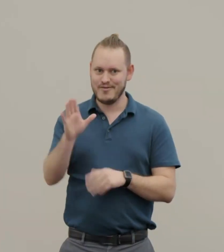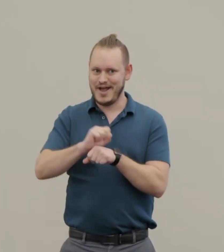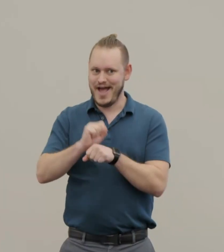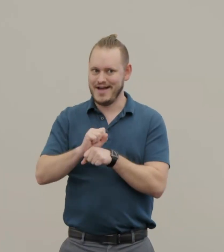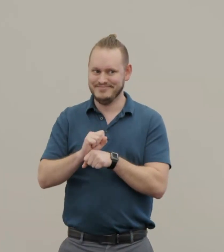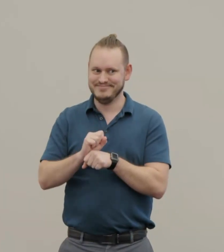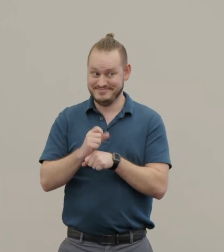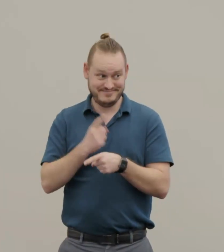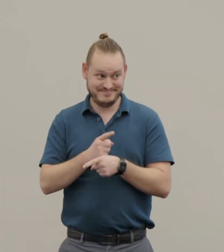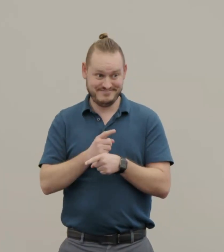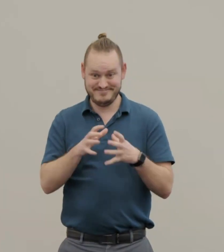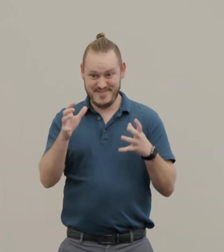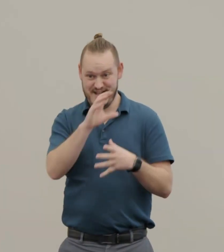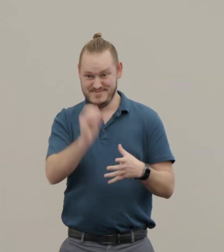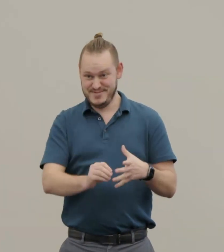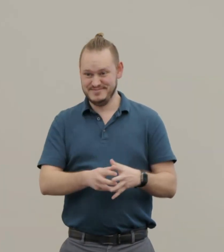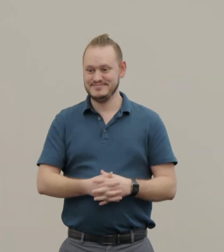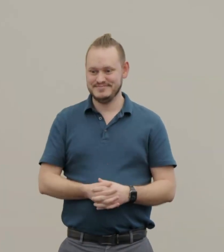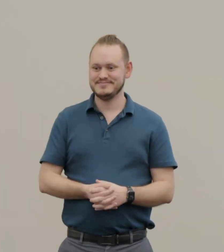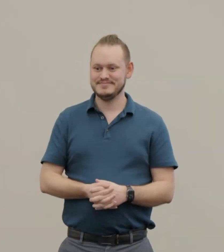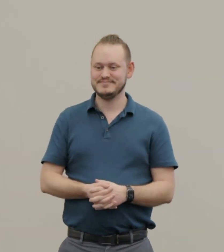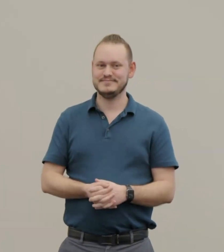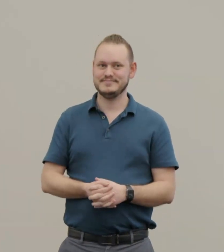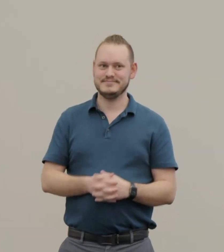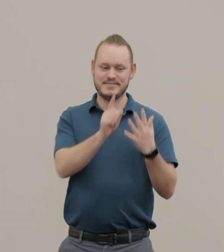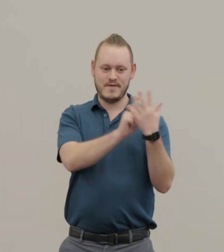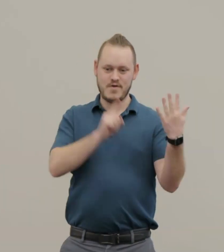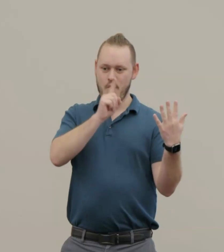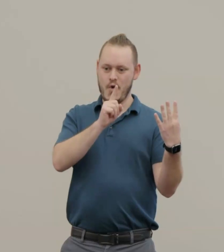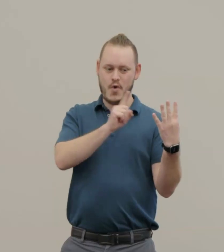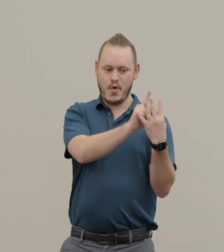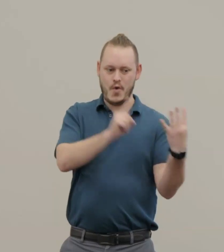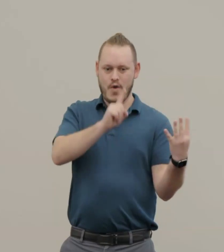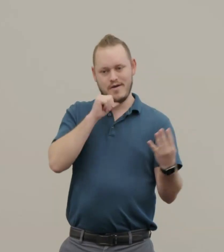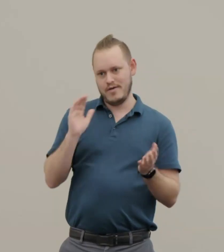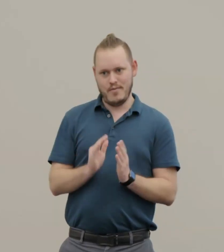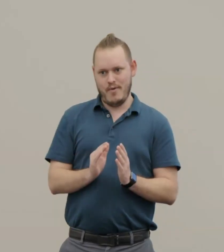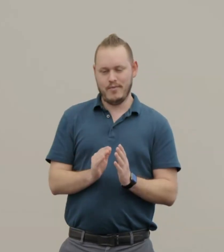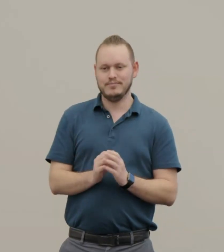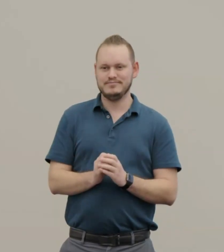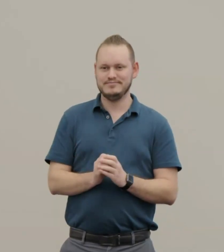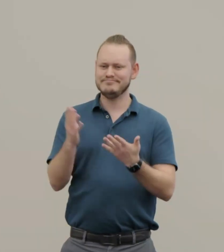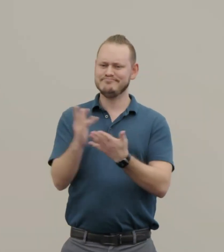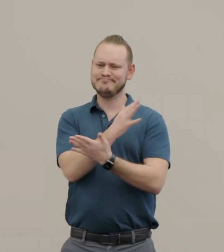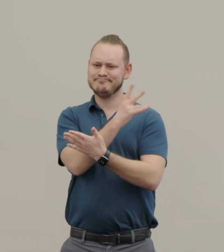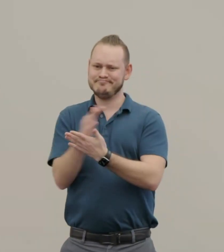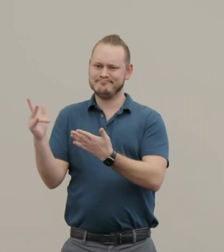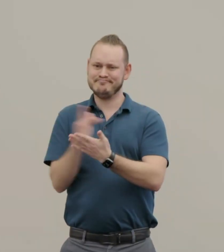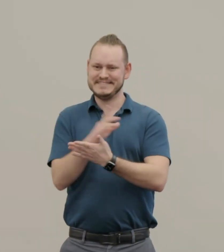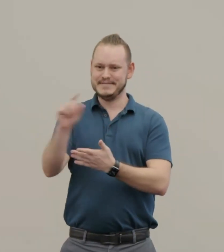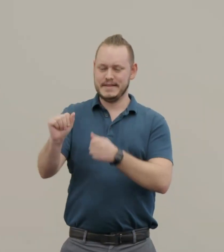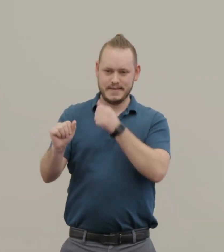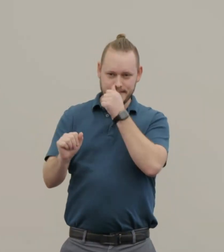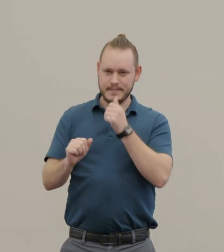your job, right? So 1 in 4 people, that is not a small measure. And that is a spectrum of disability, and people are